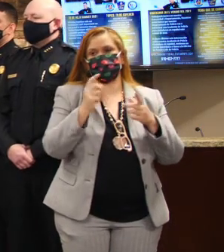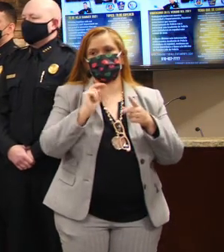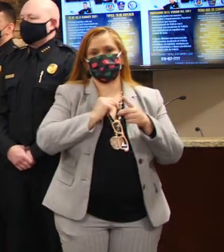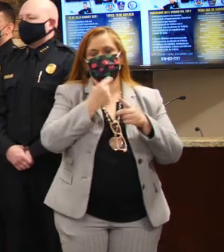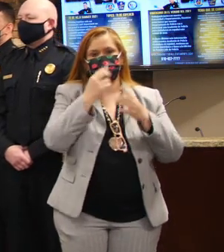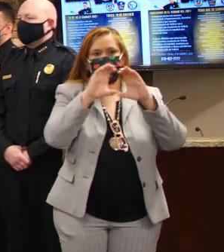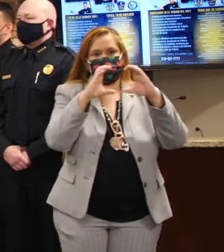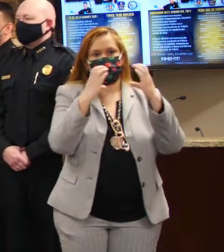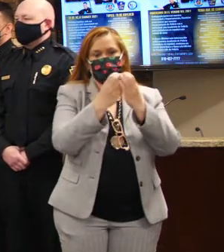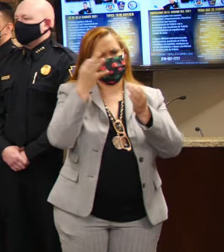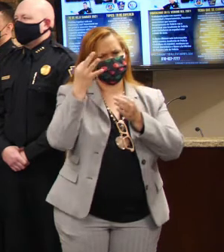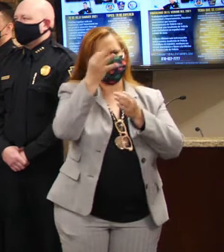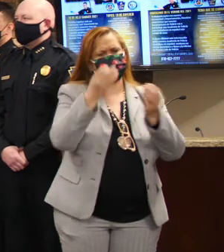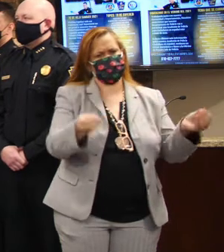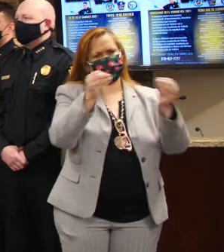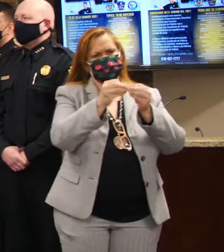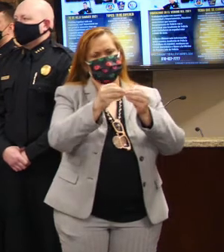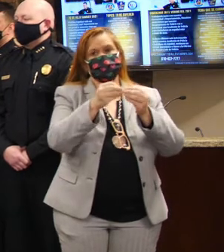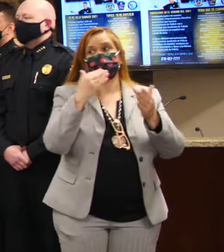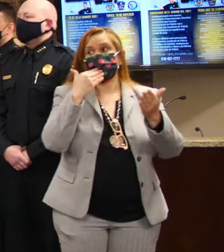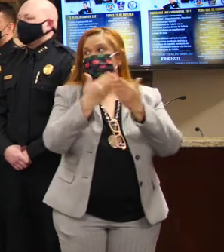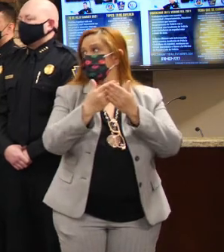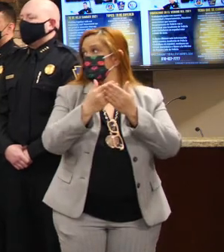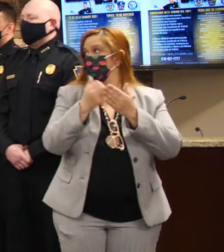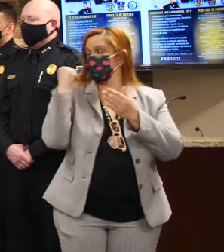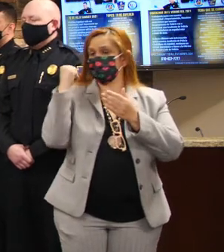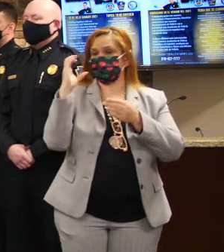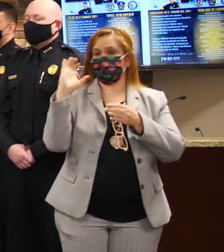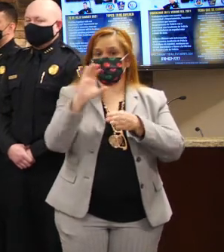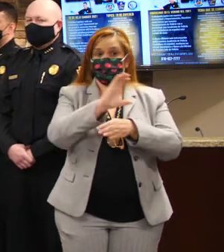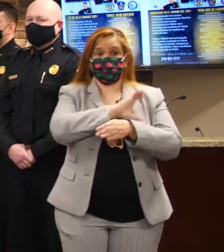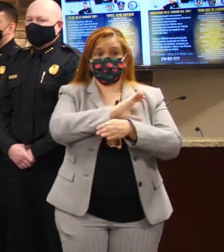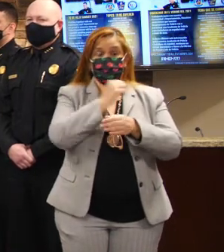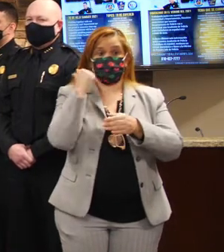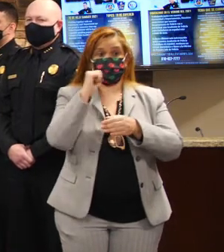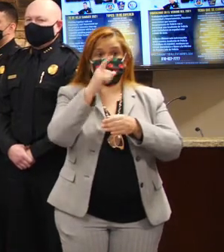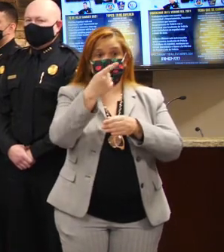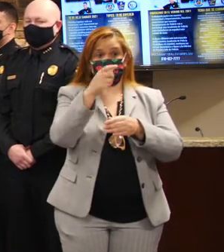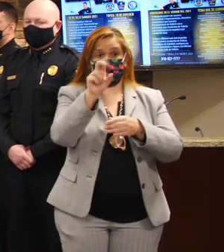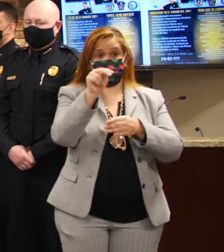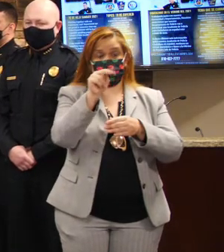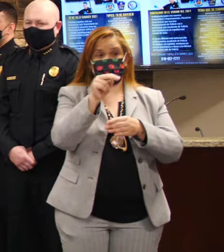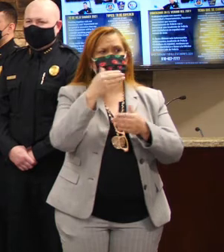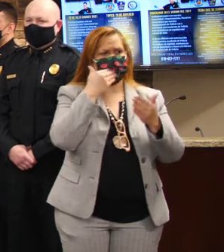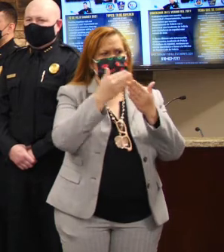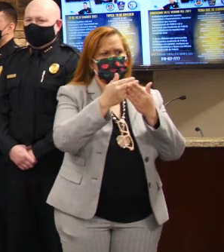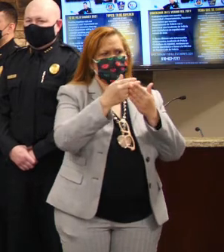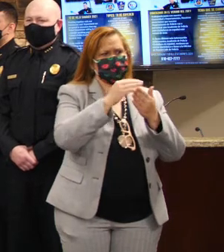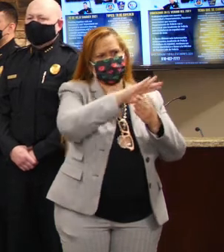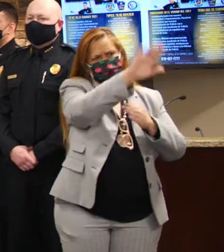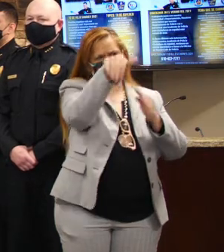más clases en el futuro. Le quiero dar las gracias a nuestro liderazgo aquí. I want to say thank you again to our leadership here. We are